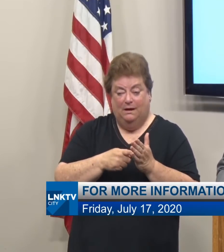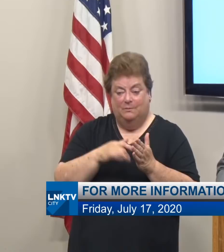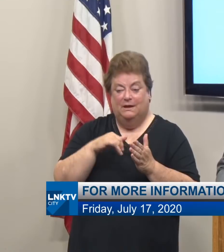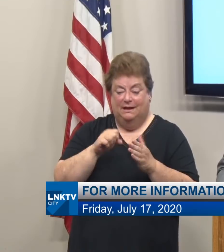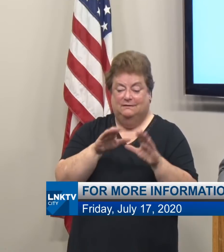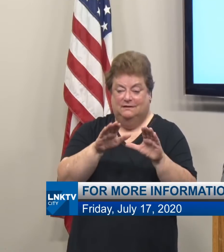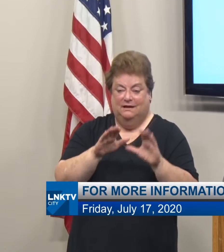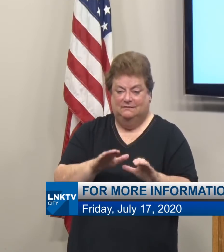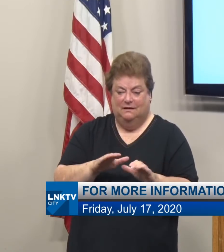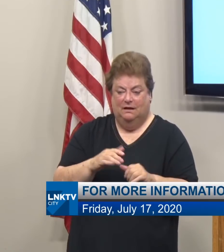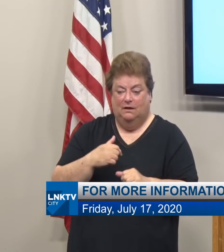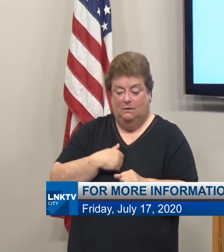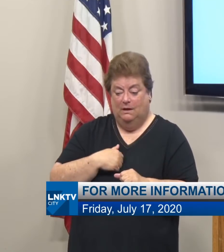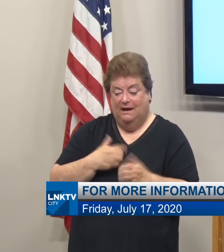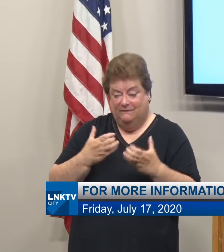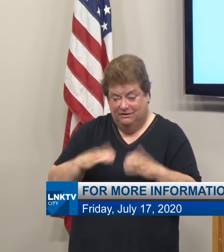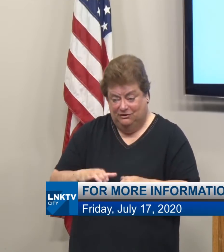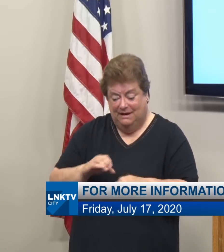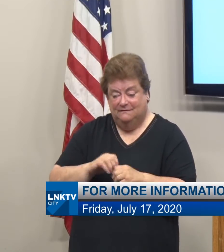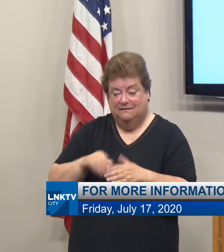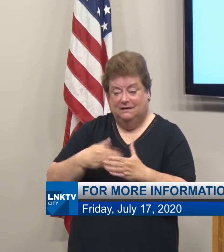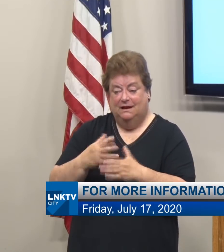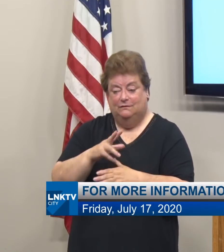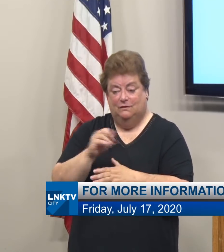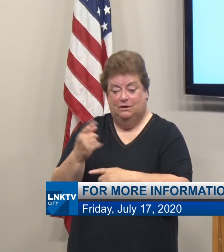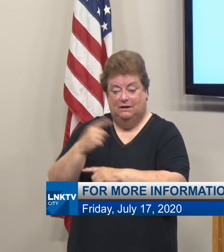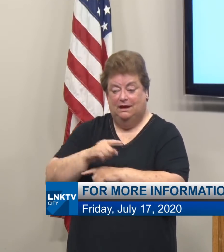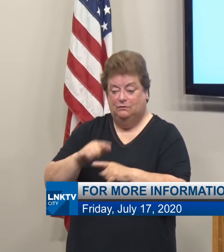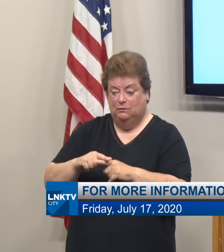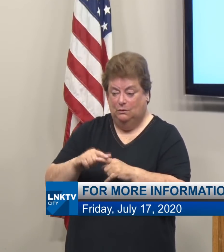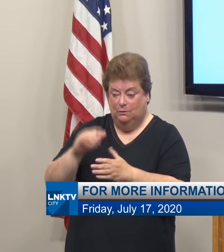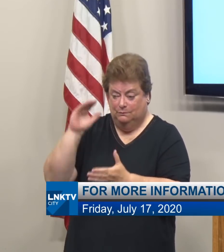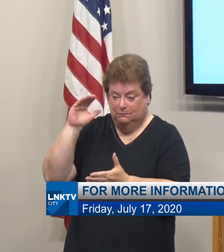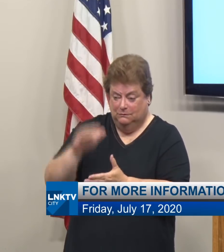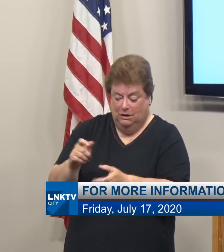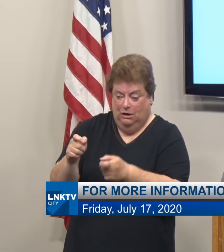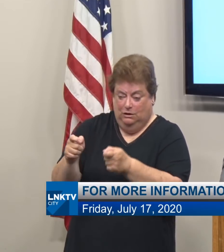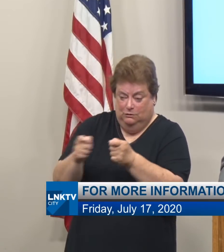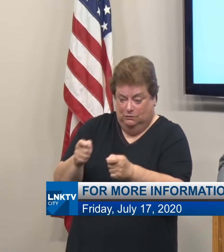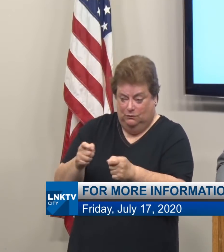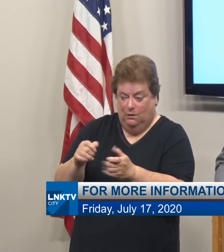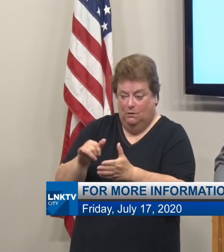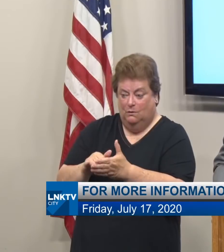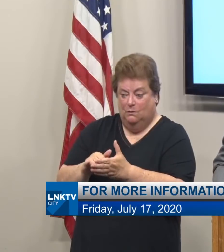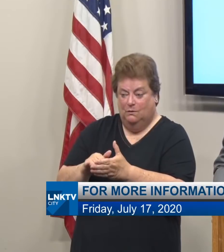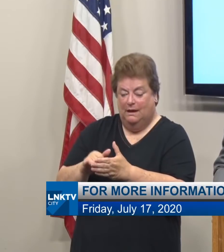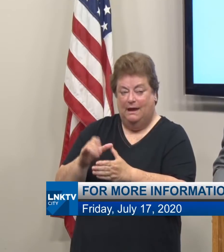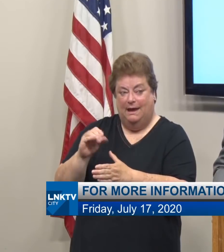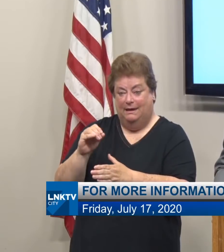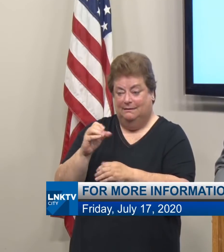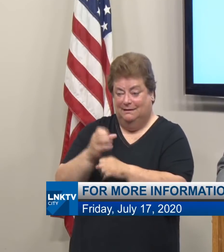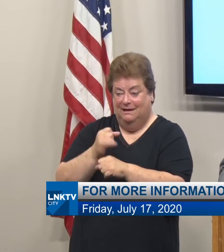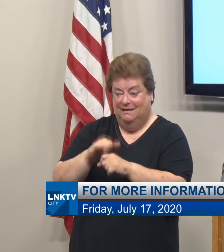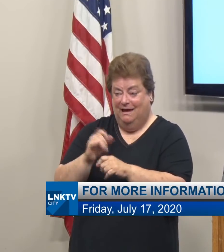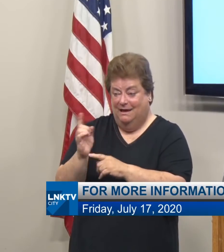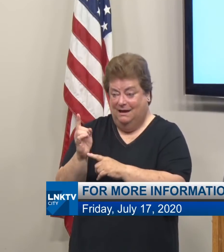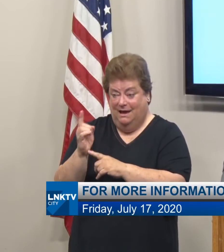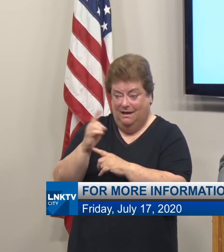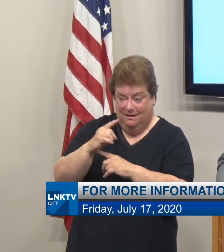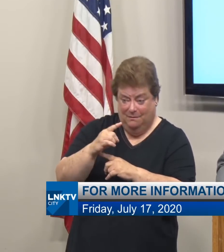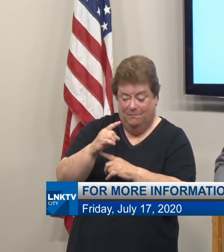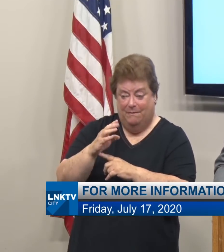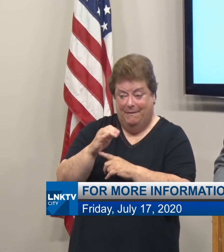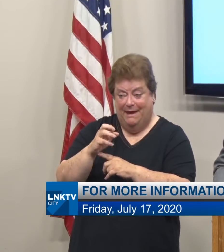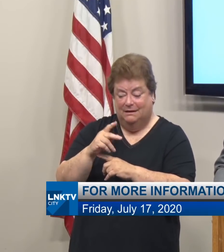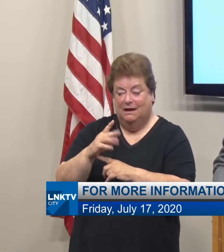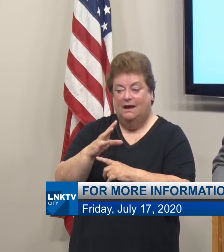have a chance now in the next 30 days to mitigate the spread of this risk, see if we can lower that risk dial, and then we can start school in an